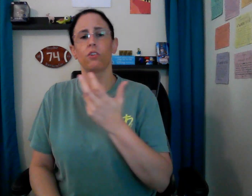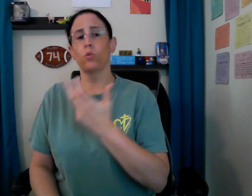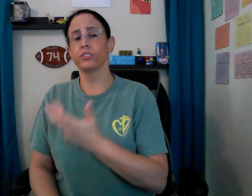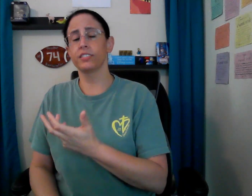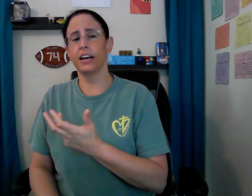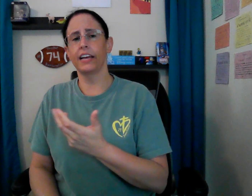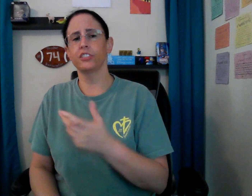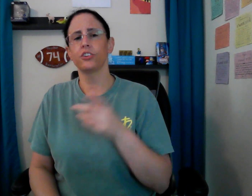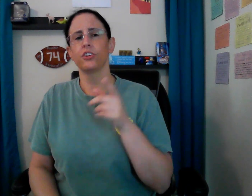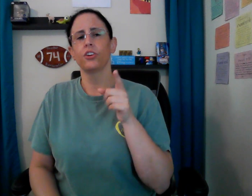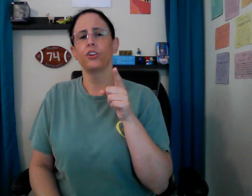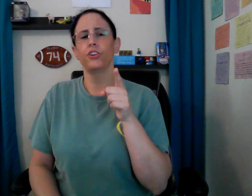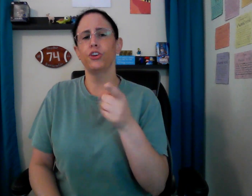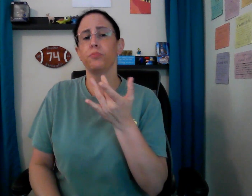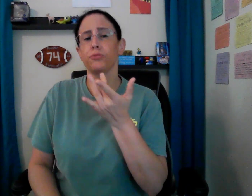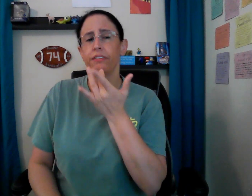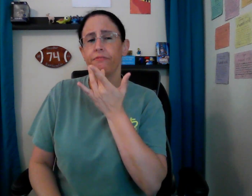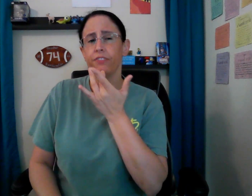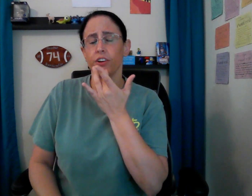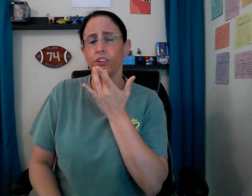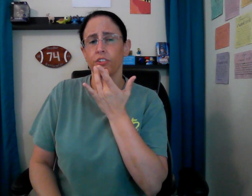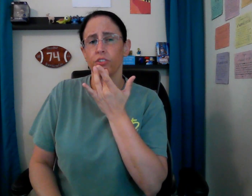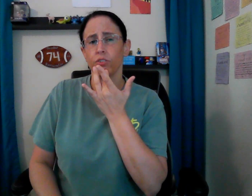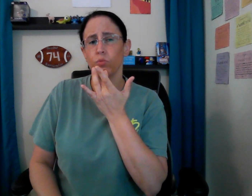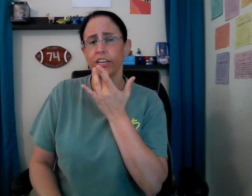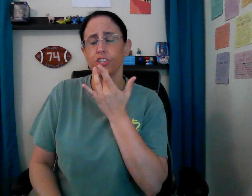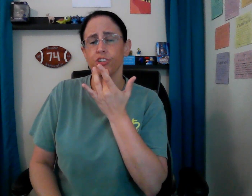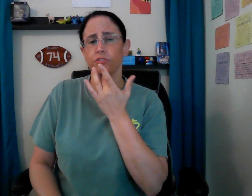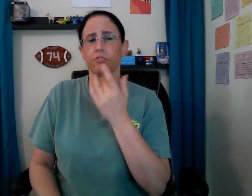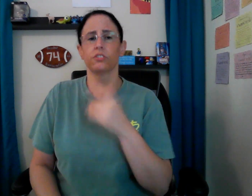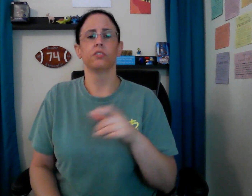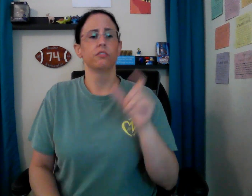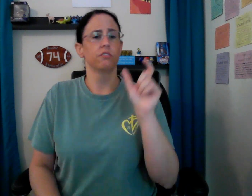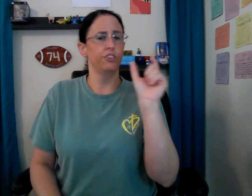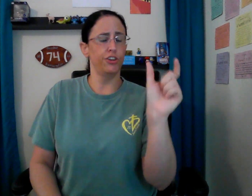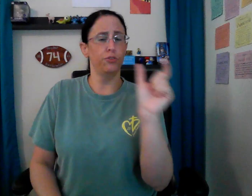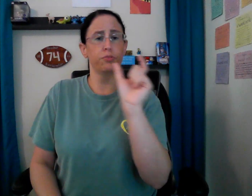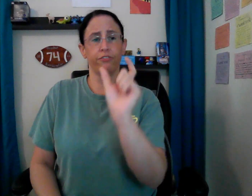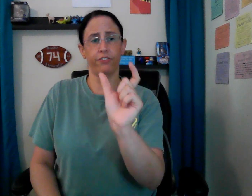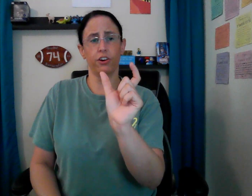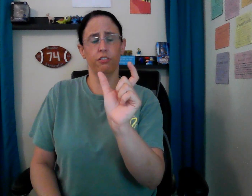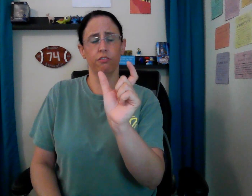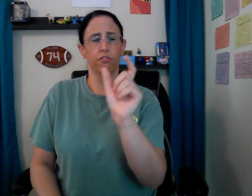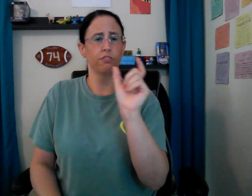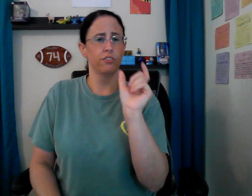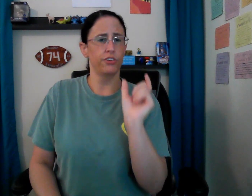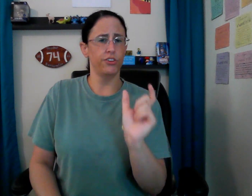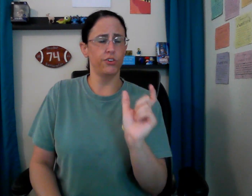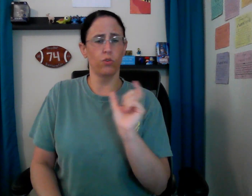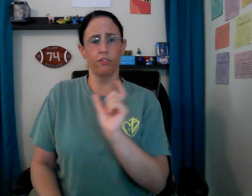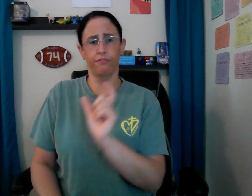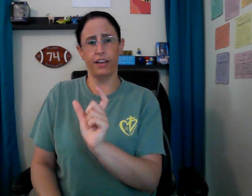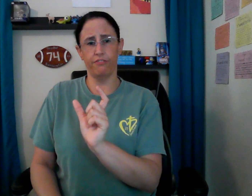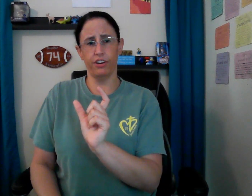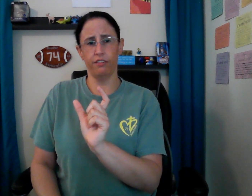or science, you prefer which. You prefer your favorite.